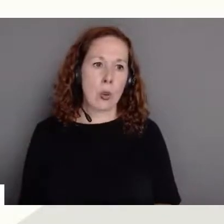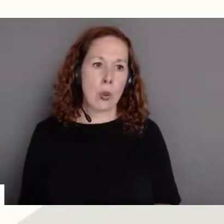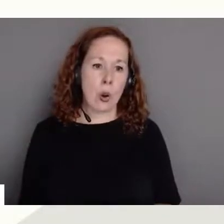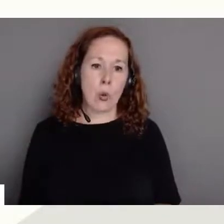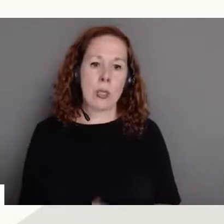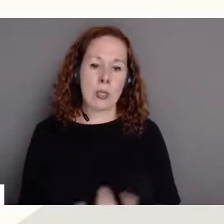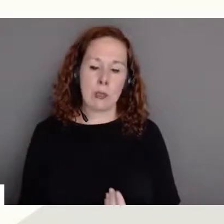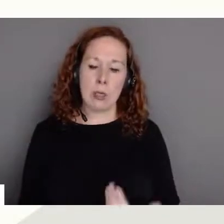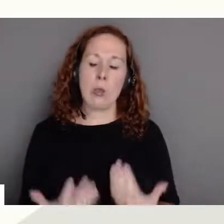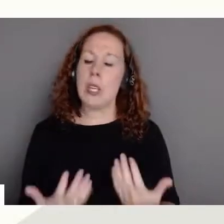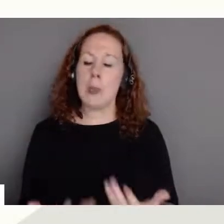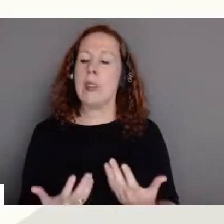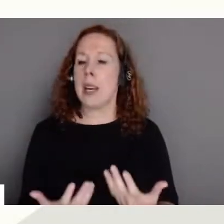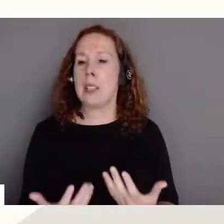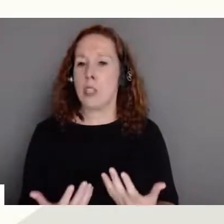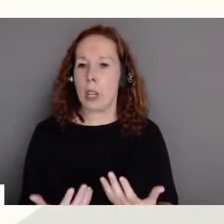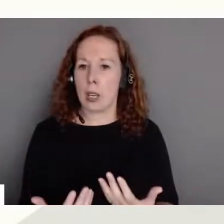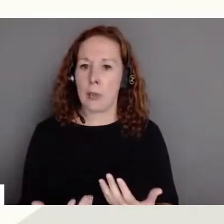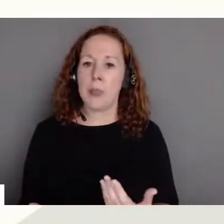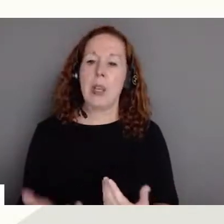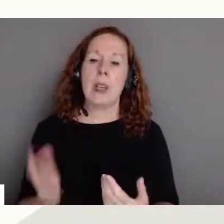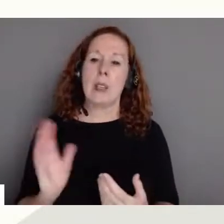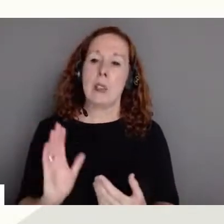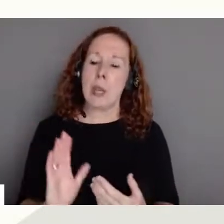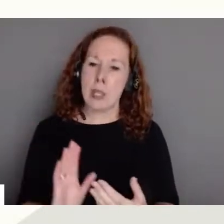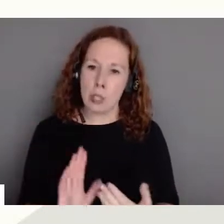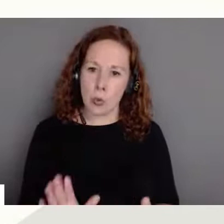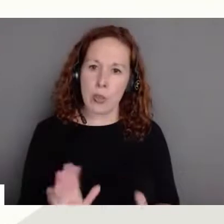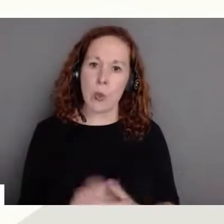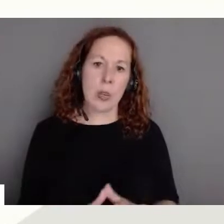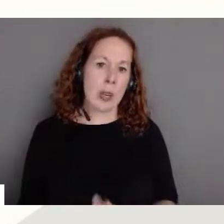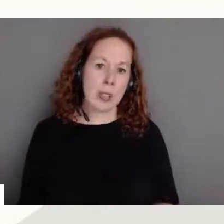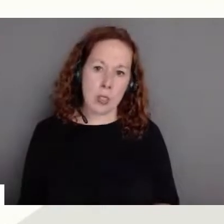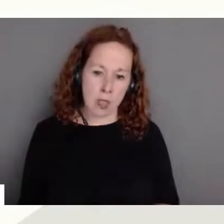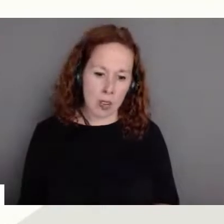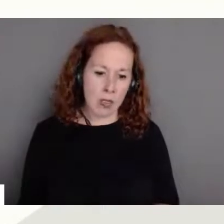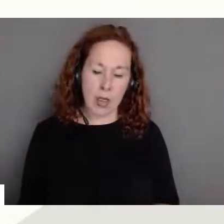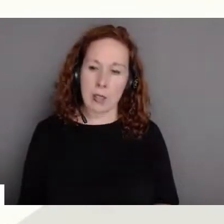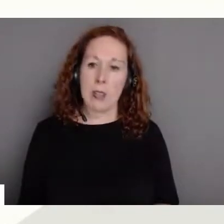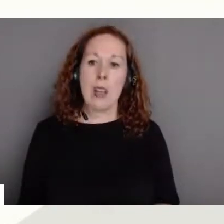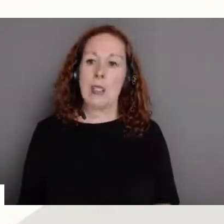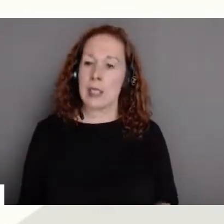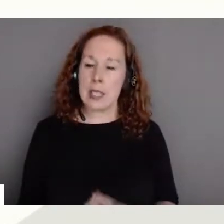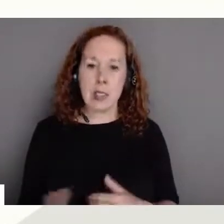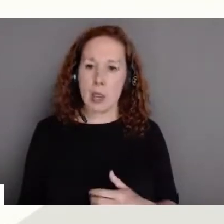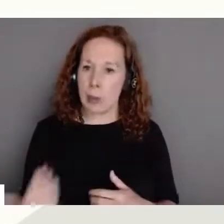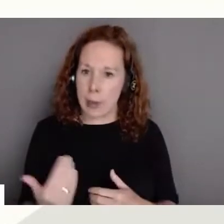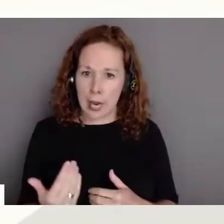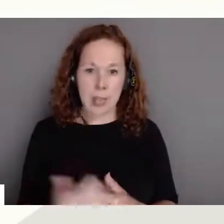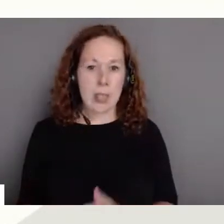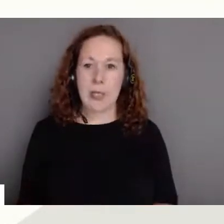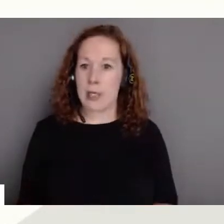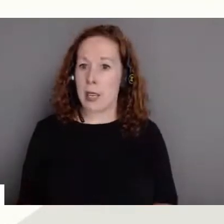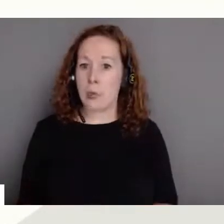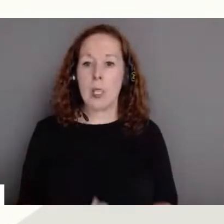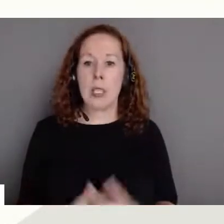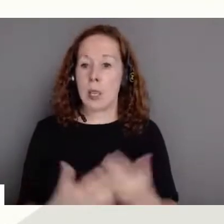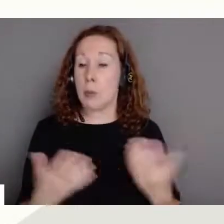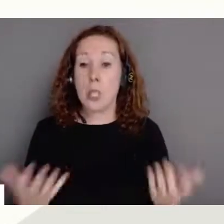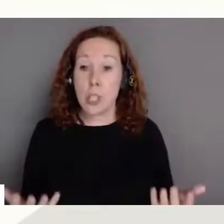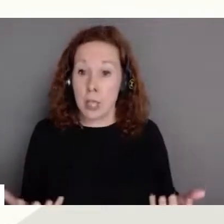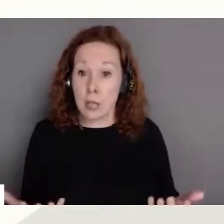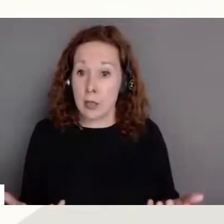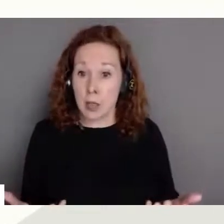So always, keeping that in check. So making Mhm. sure with the organizers of the event, luckily they got back and they said,